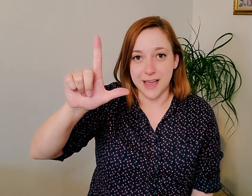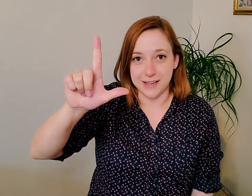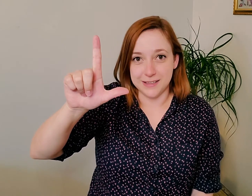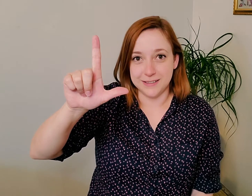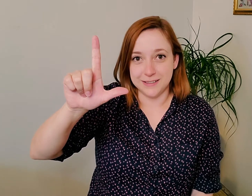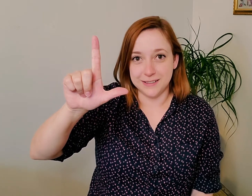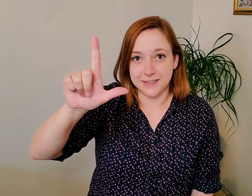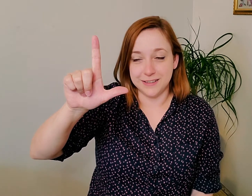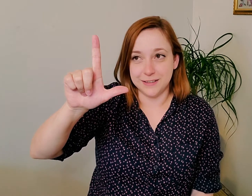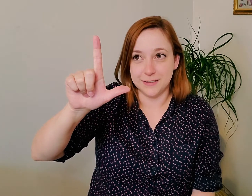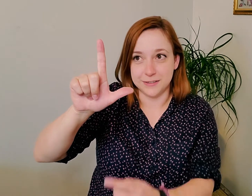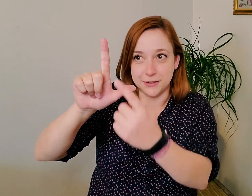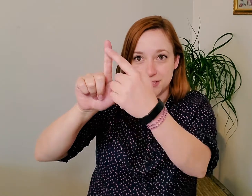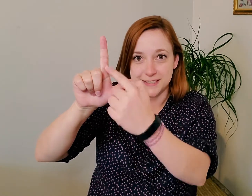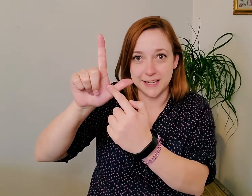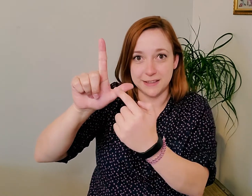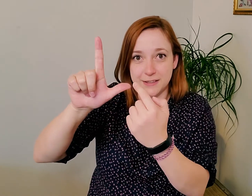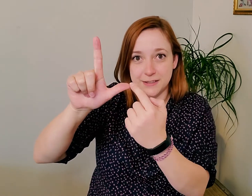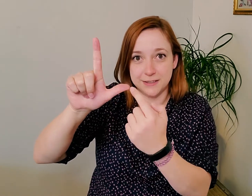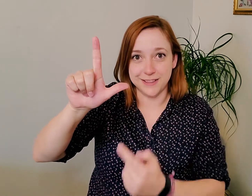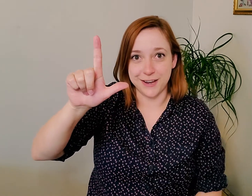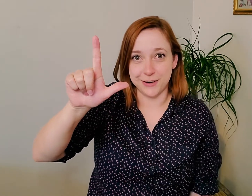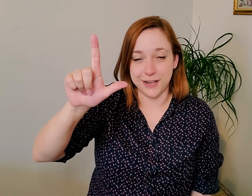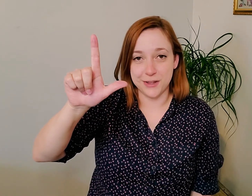L, so just like the letter L.